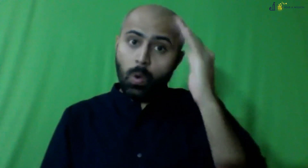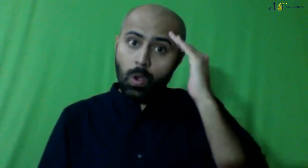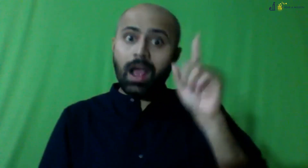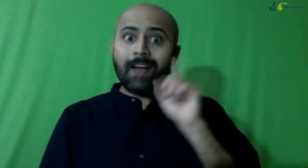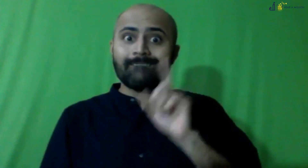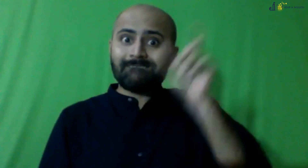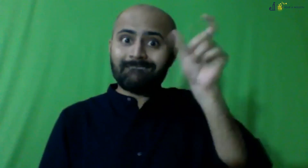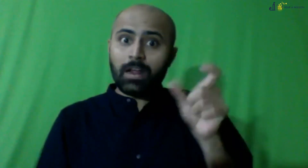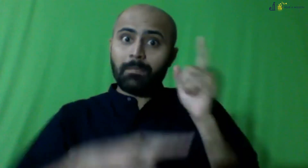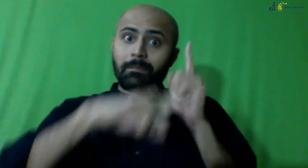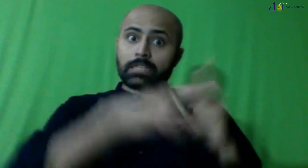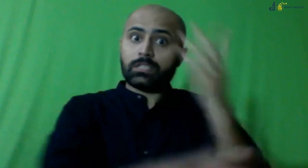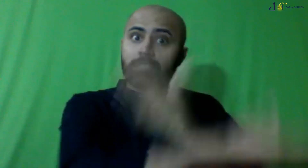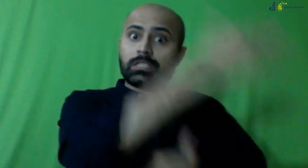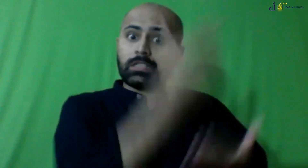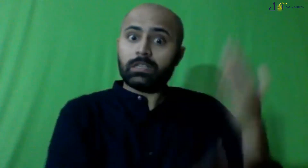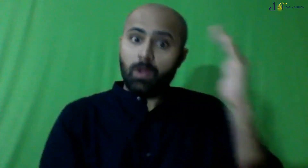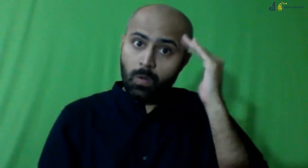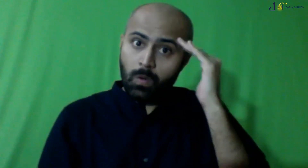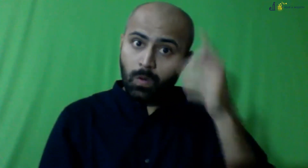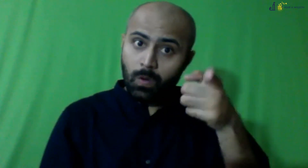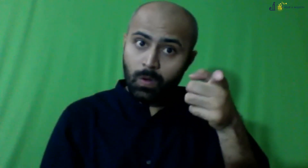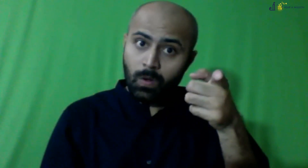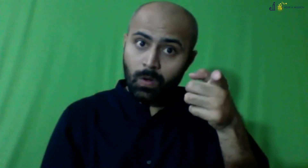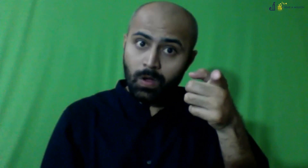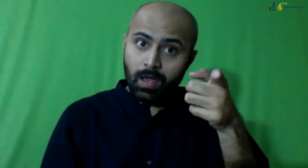first, poll question 1 is, do you know a deaf